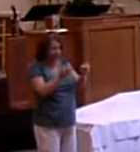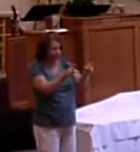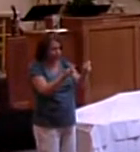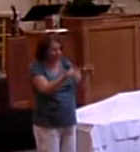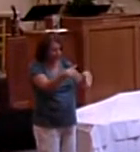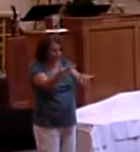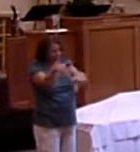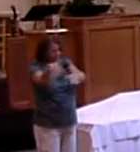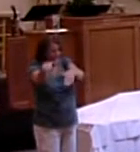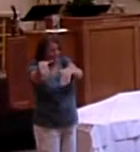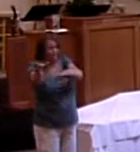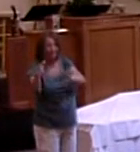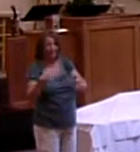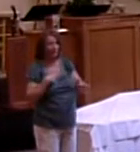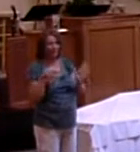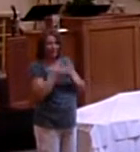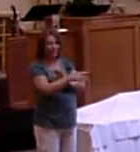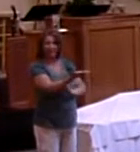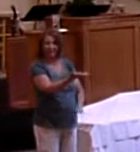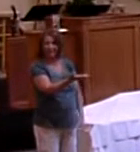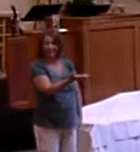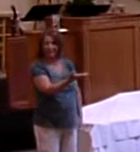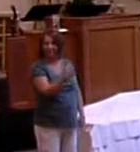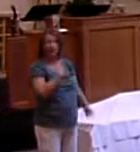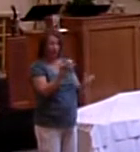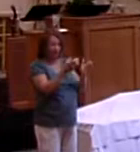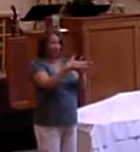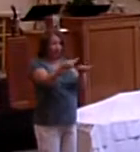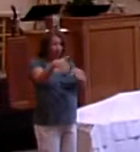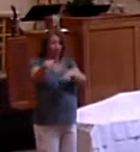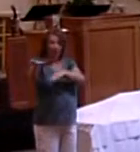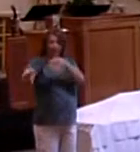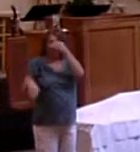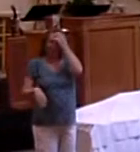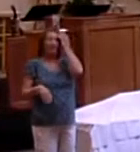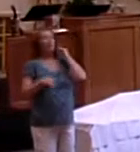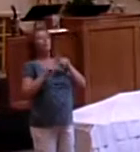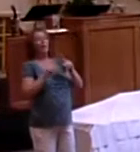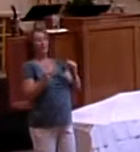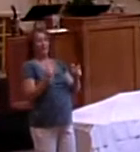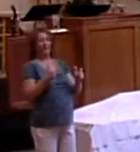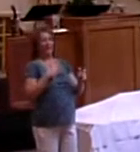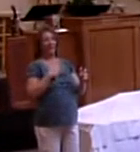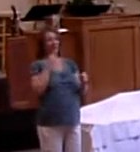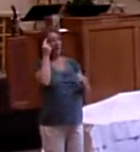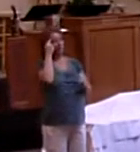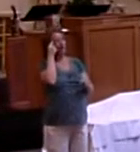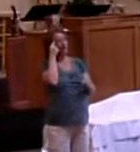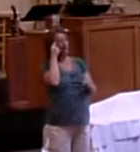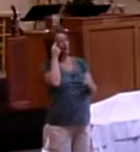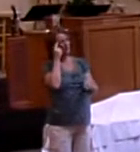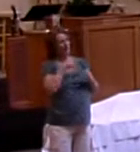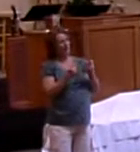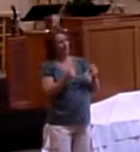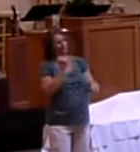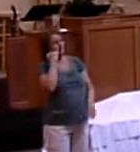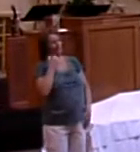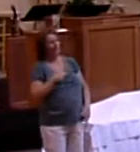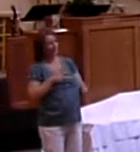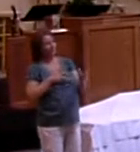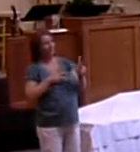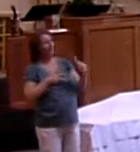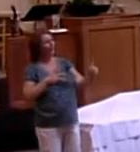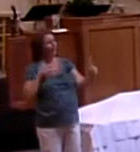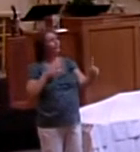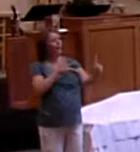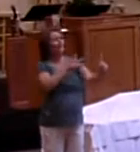life, okay? I want you to move out of the way. And then immediately, my mind went to, well, what if I'm still chasing this thing when I get back to St. Gen?